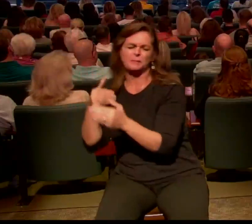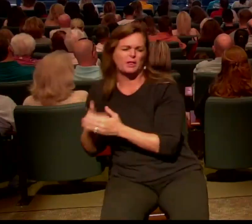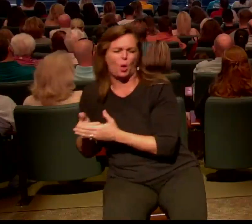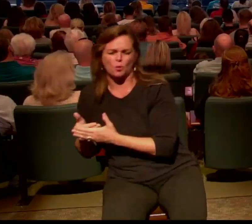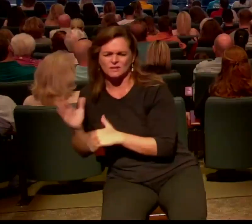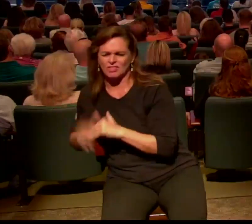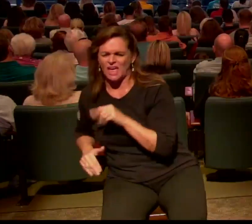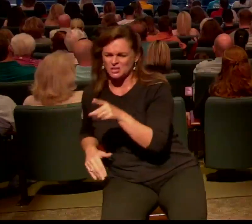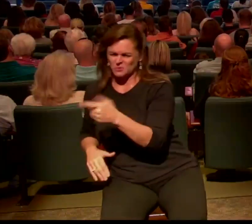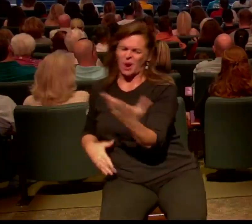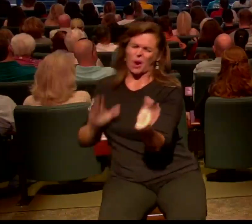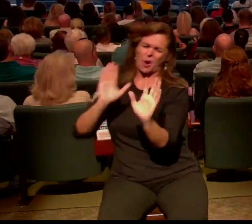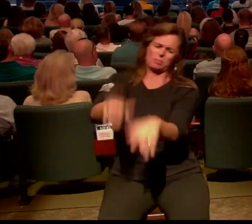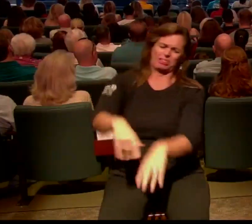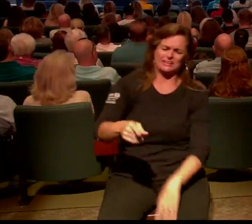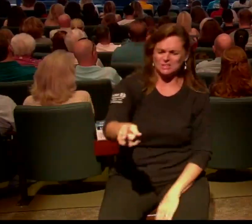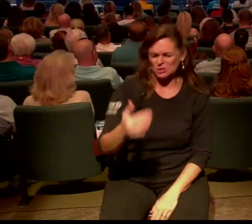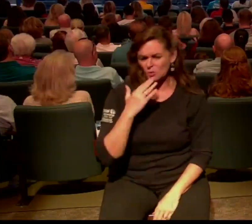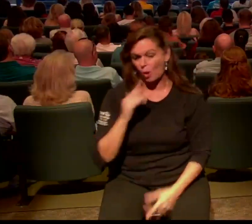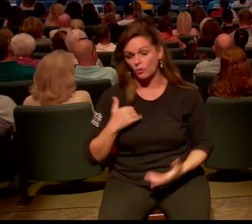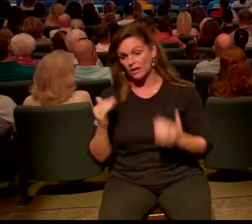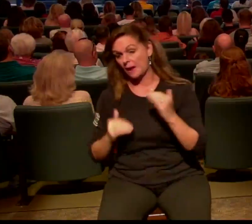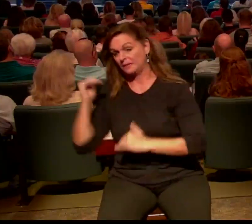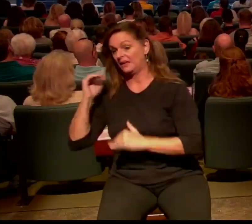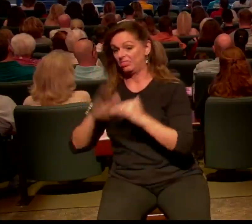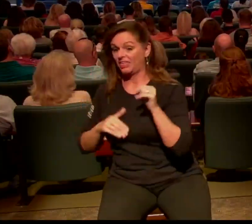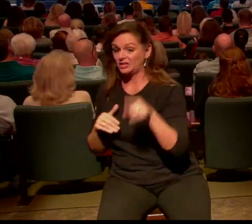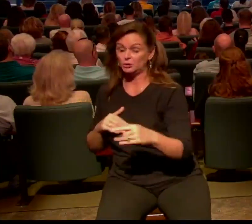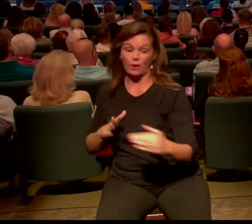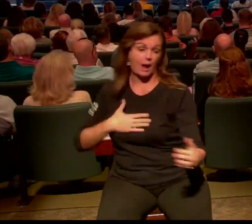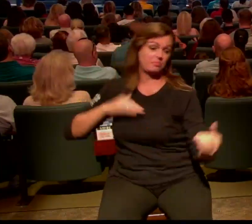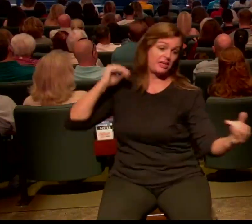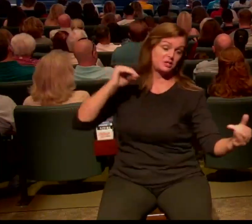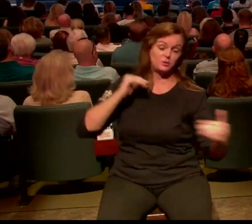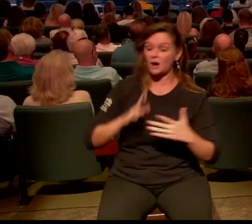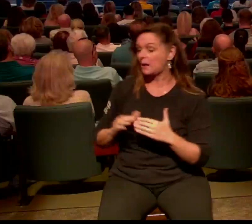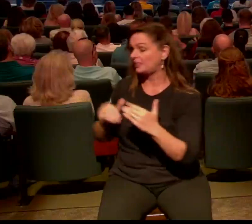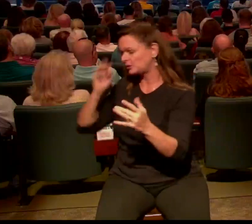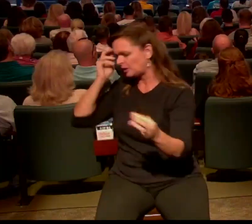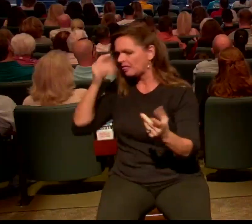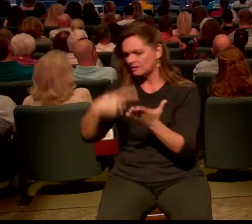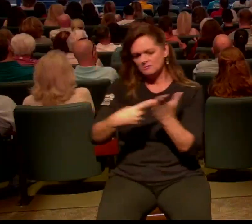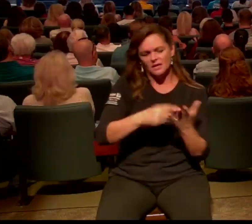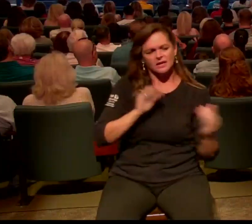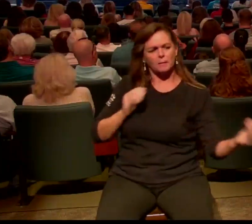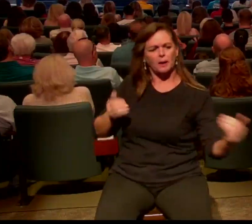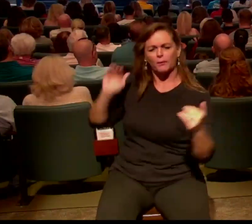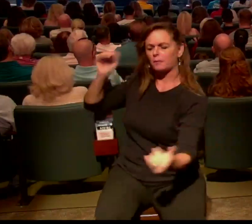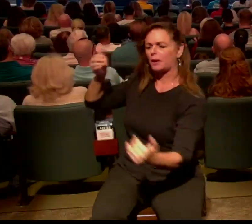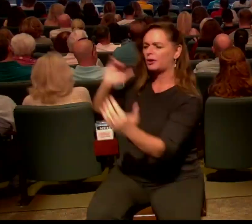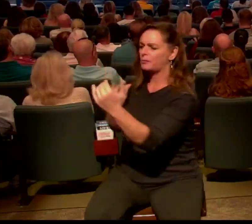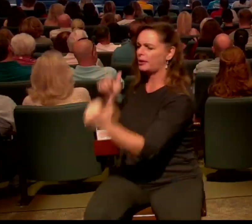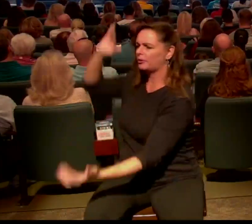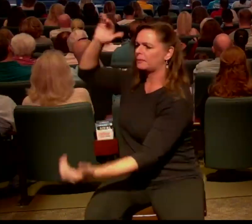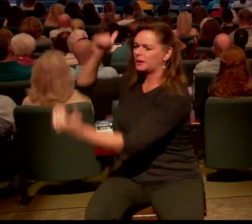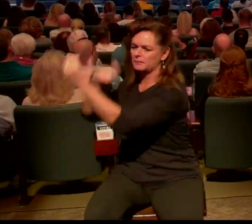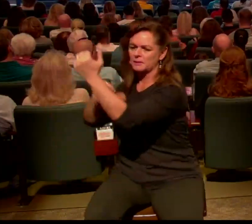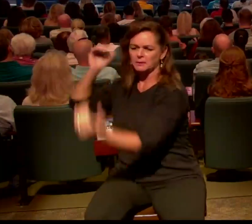than you. And because, here's what I've done." And so they're kind of going over and they're comparing themselves with each other.